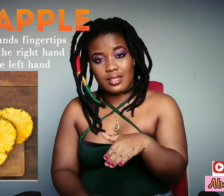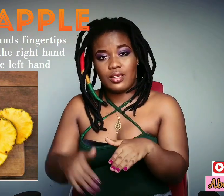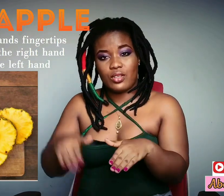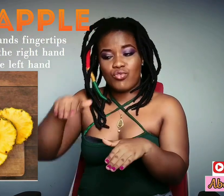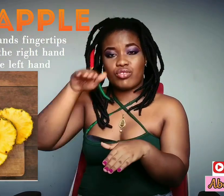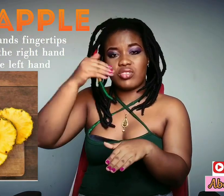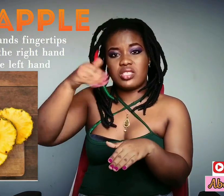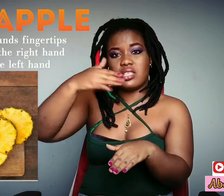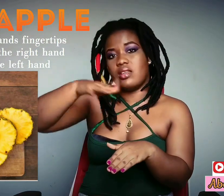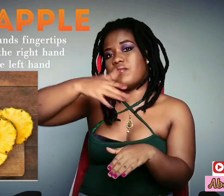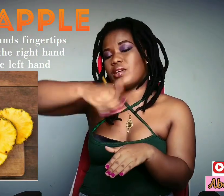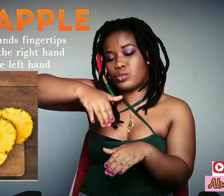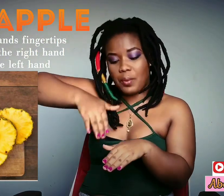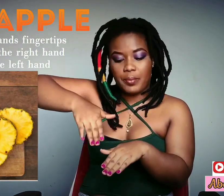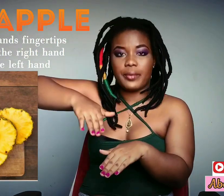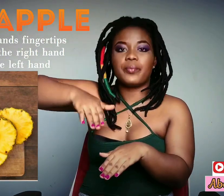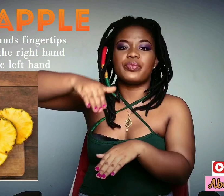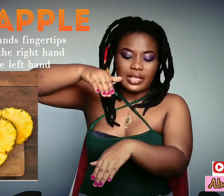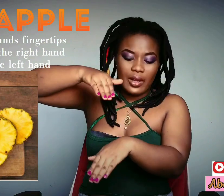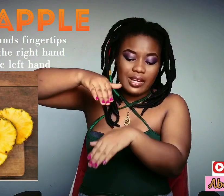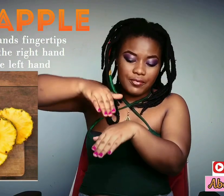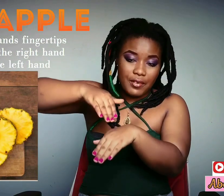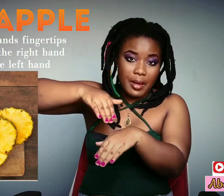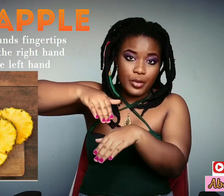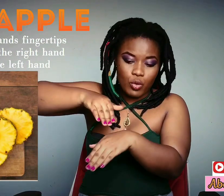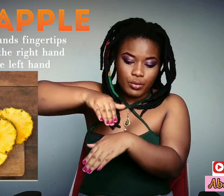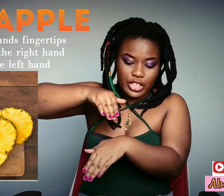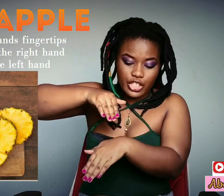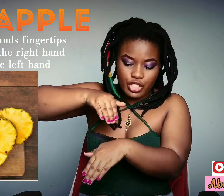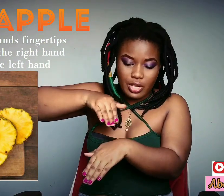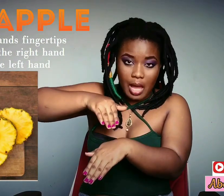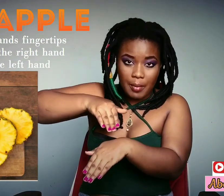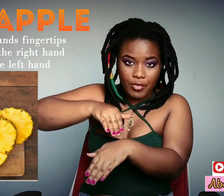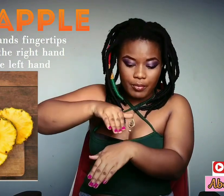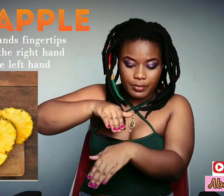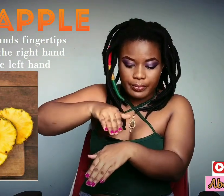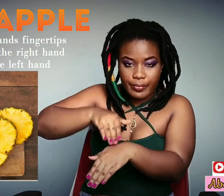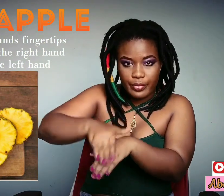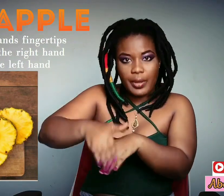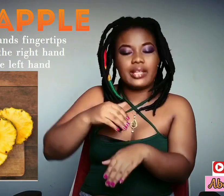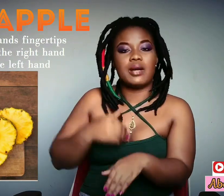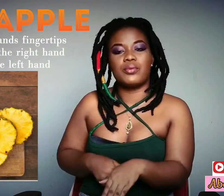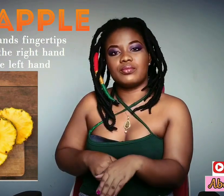say. No straighten the finals pepe. Now they are fat benkum no echi aba form.